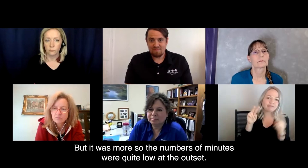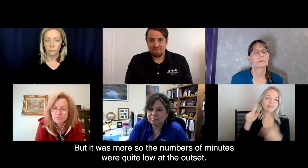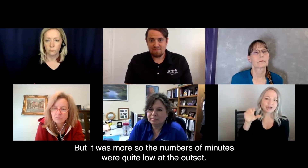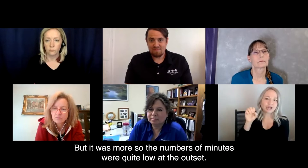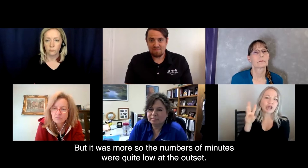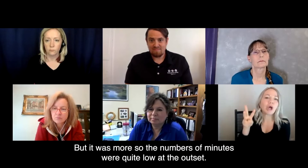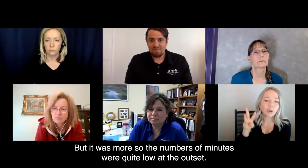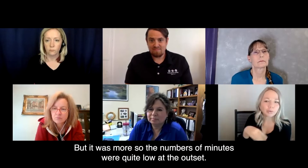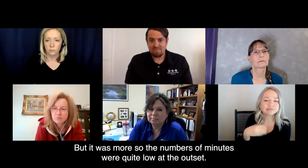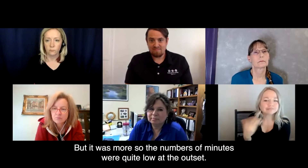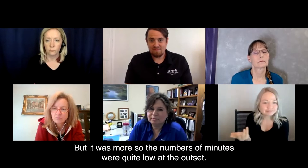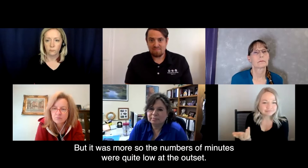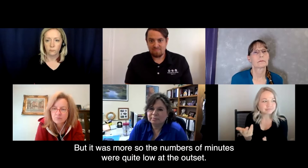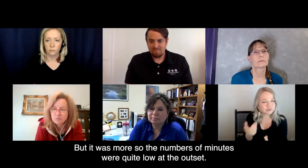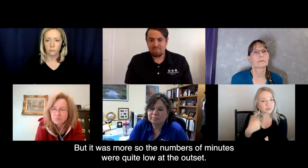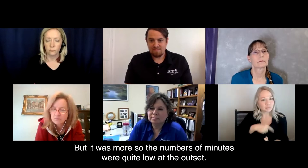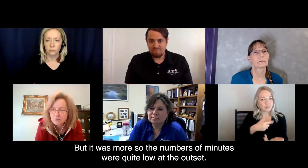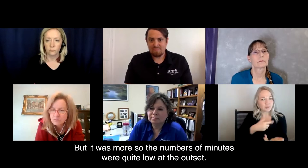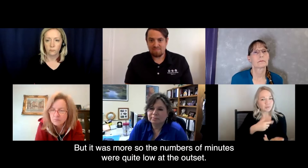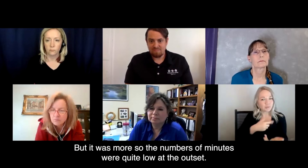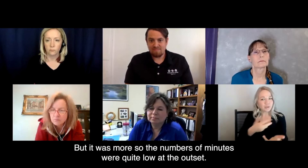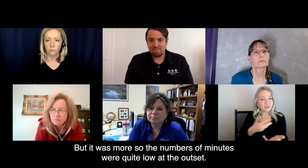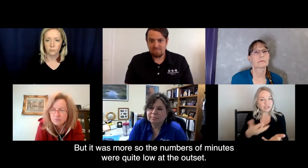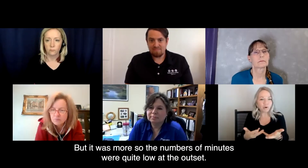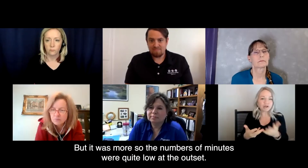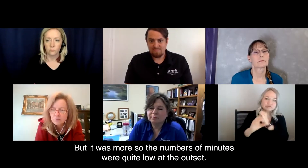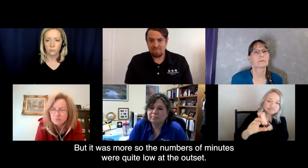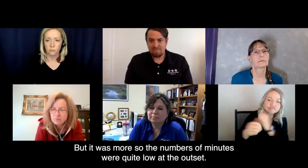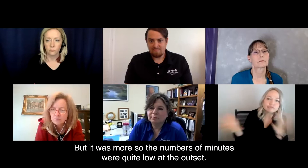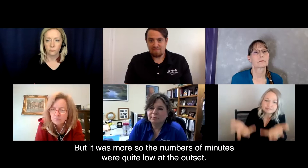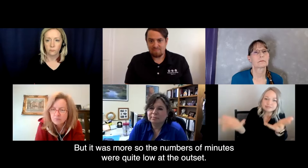But it was more so the numbers of minutes were quite low at the outset.